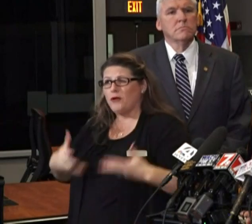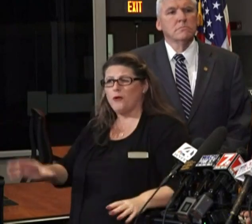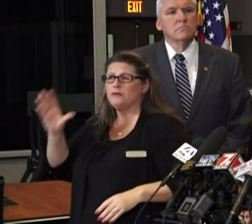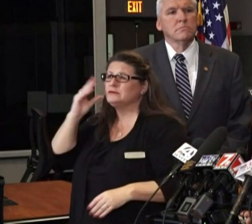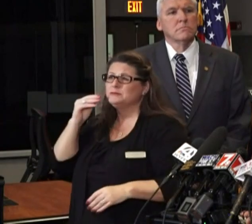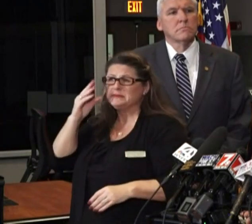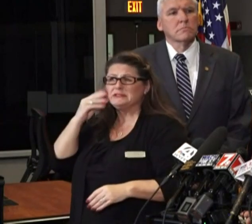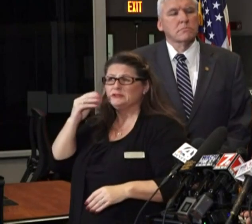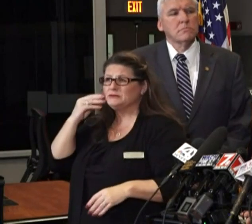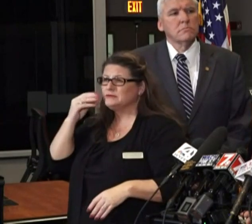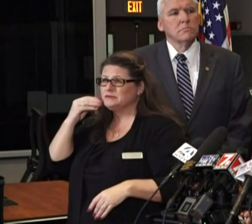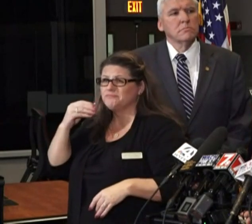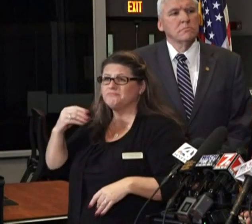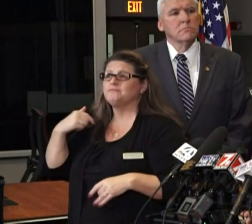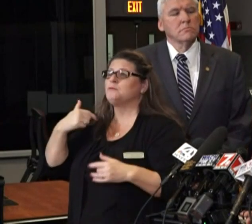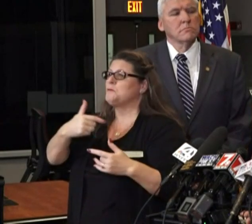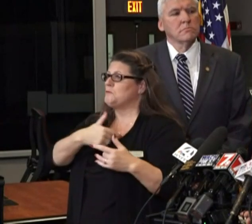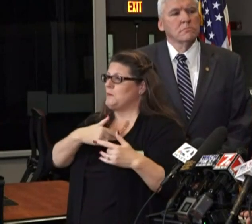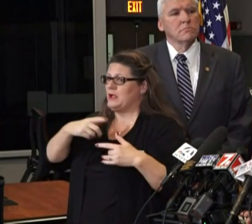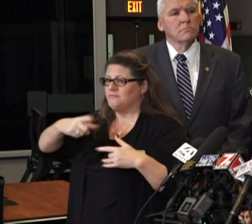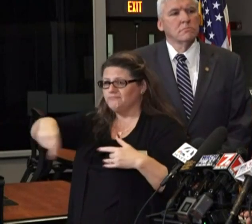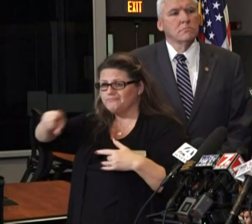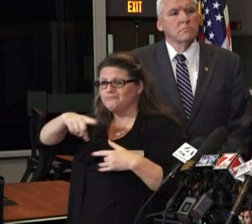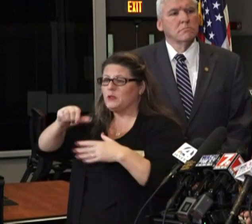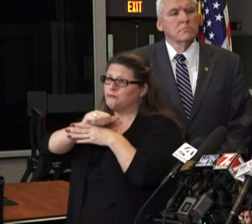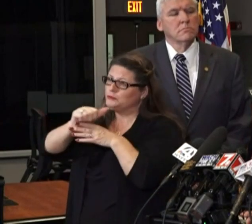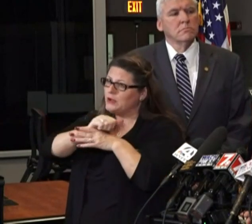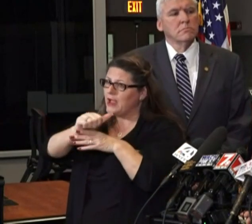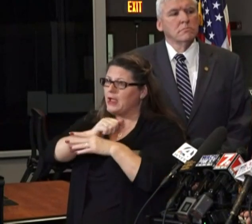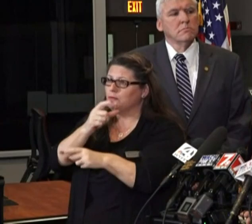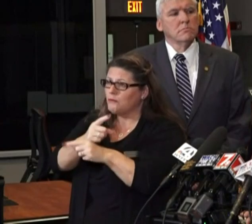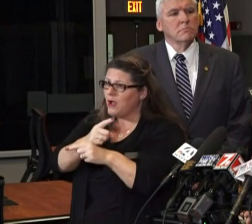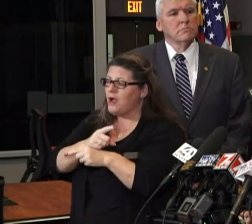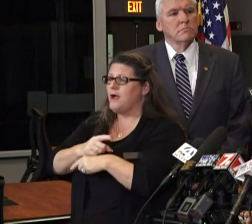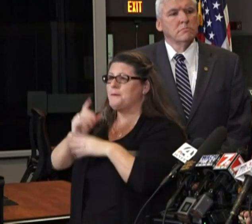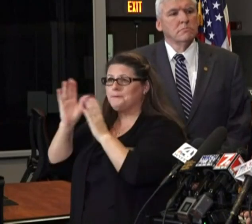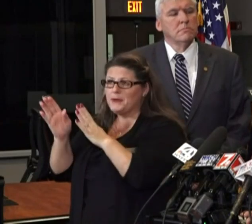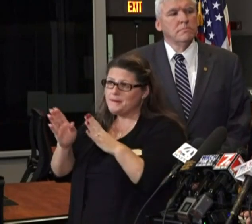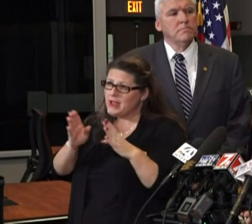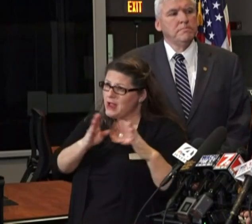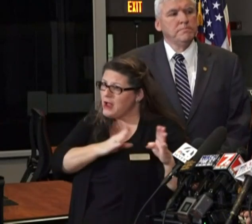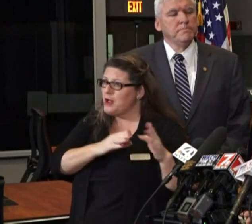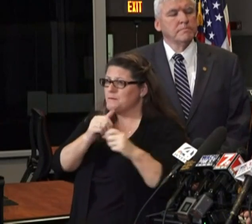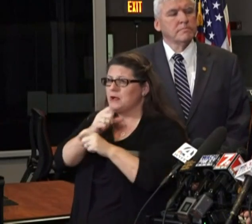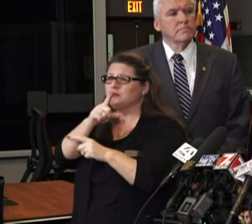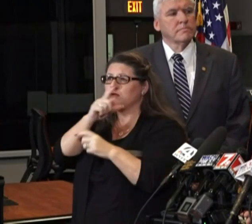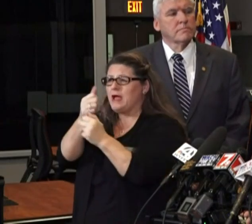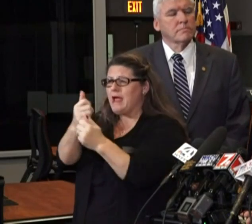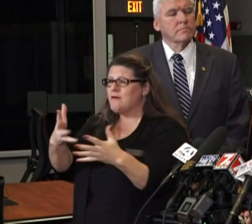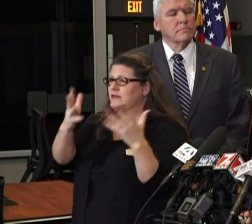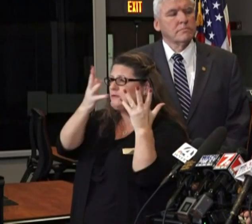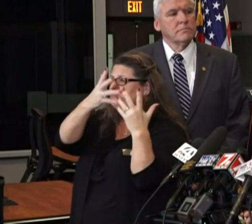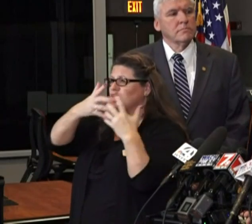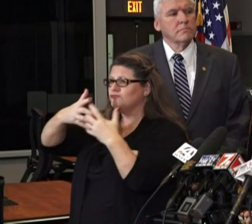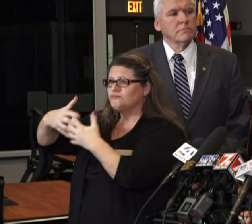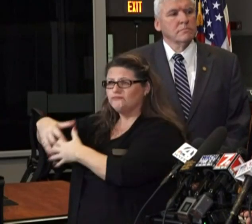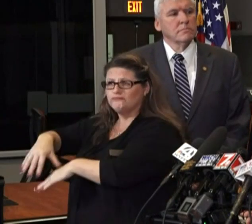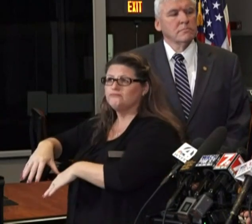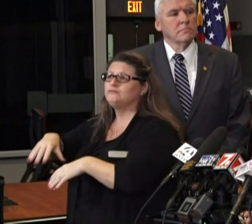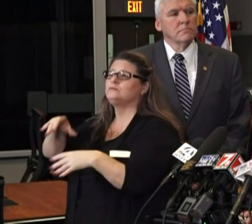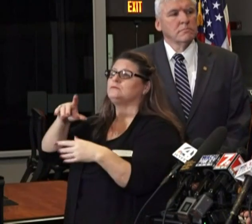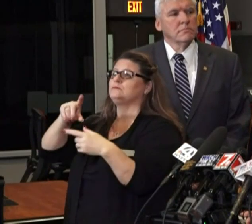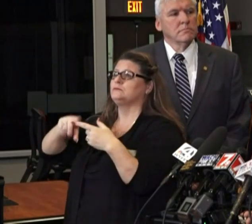trained, prepared, and put systems into place to ensure that we are prepared to respond